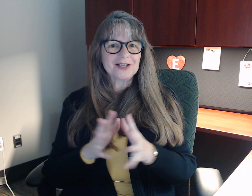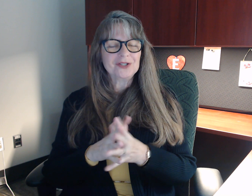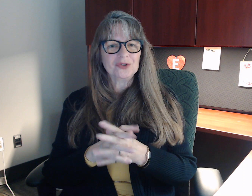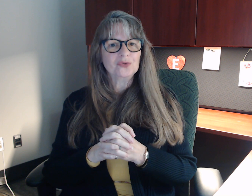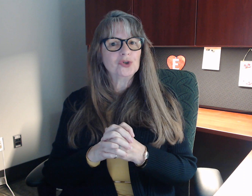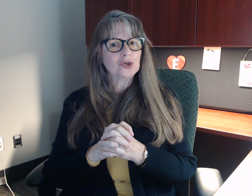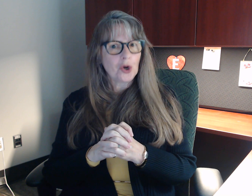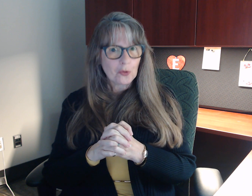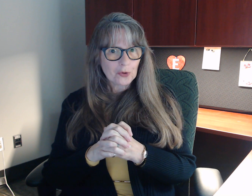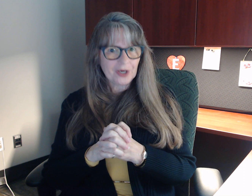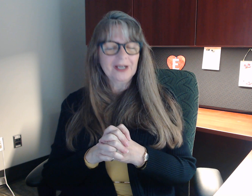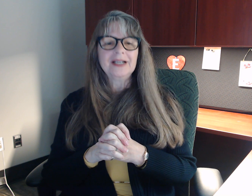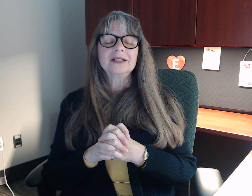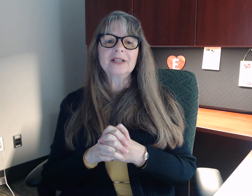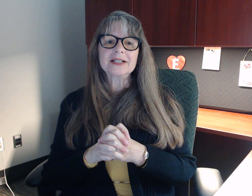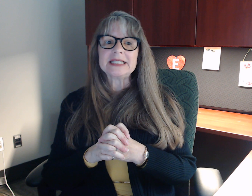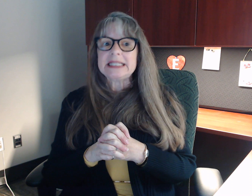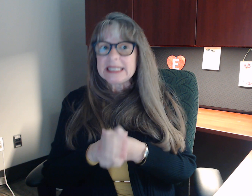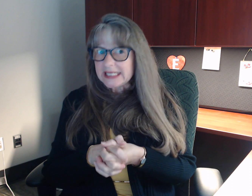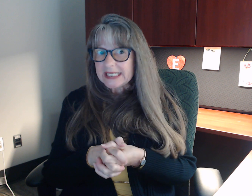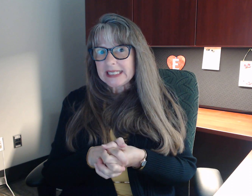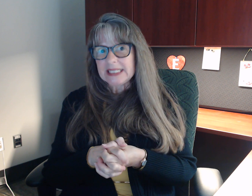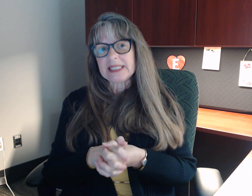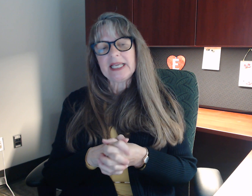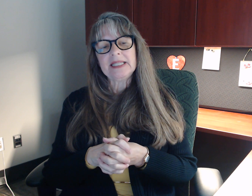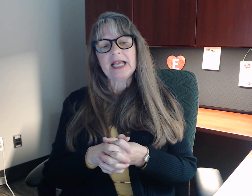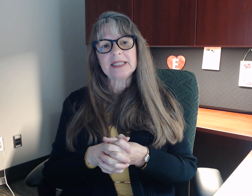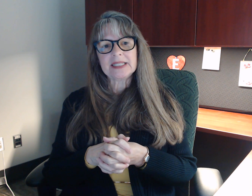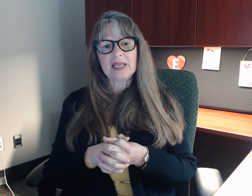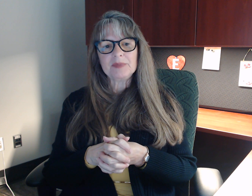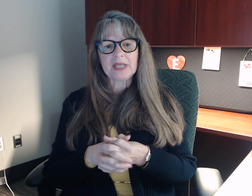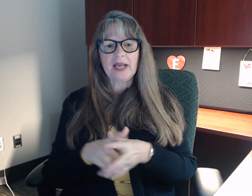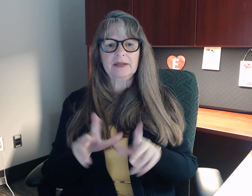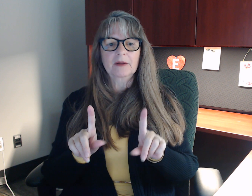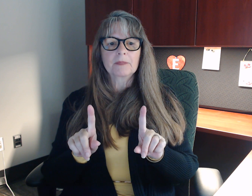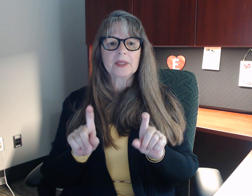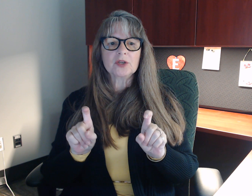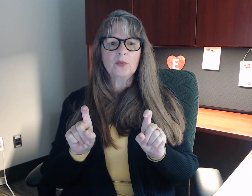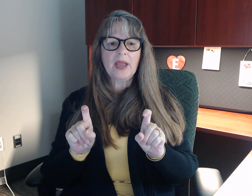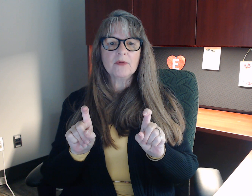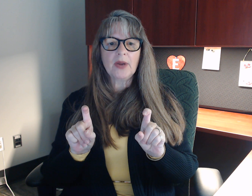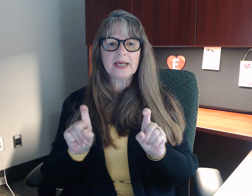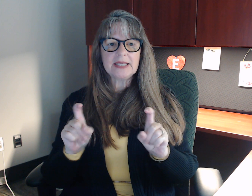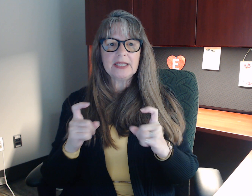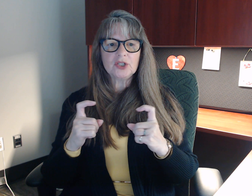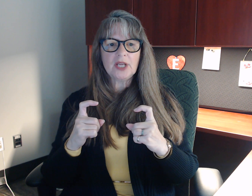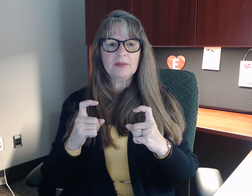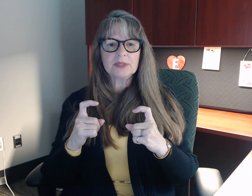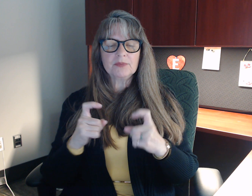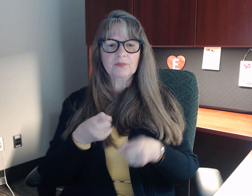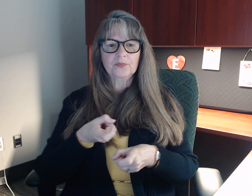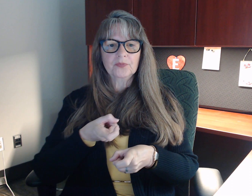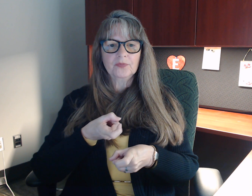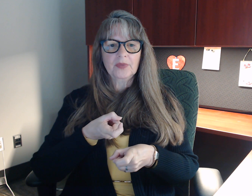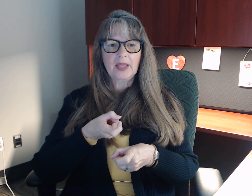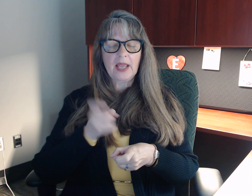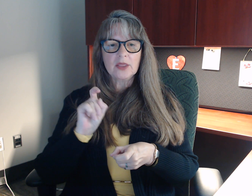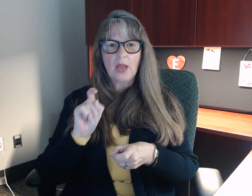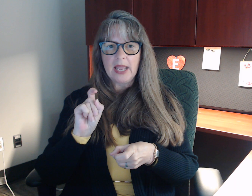do joke, like to tease. And that's the same sign. So we have our X hand shapes, and the hand that